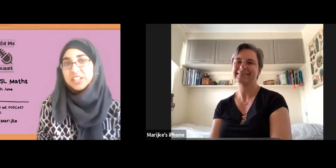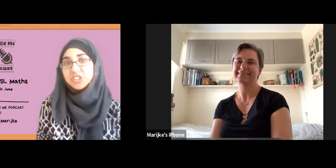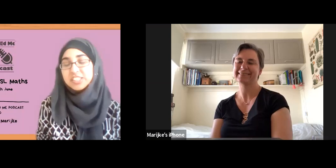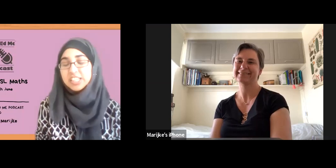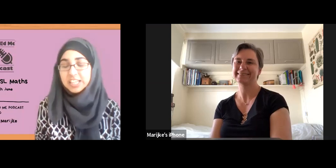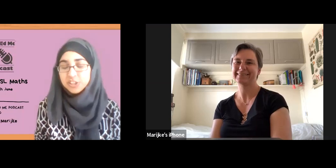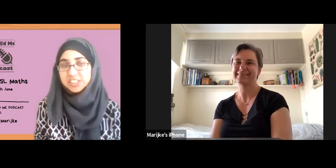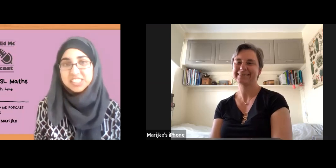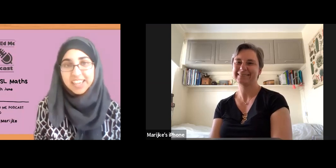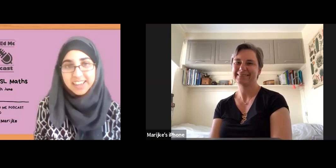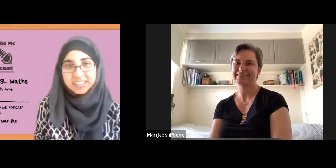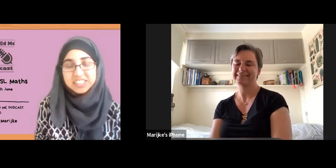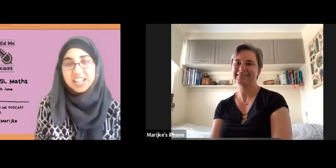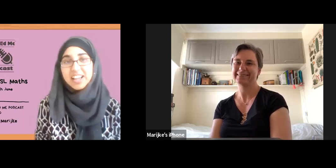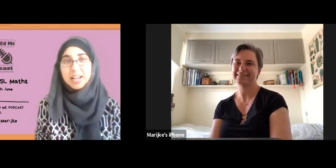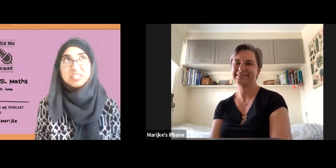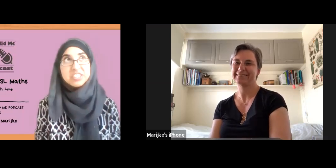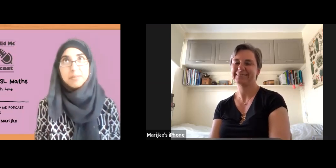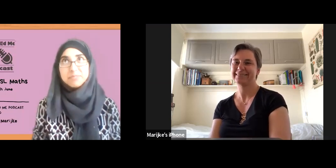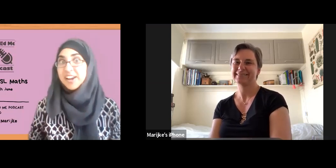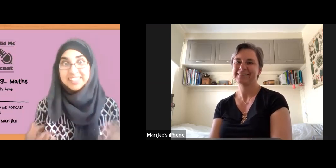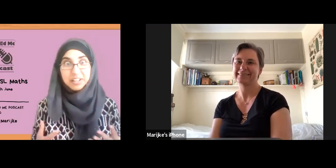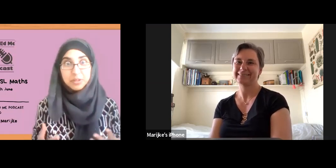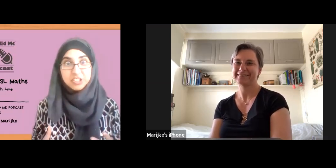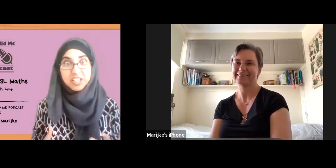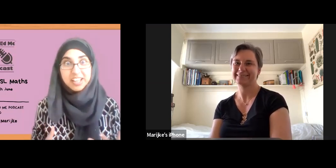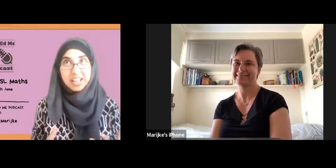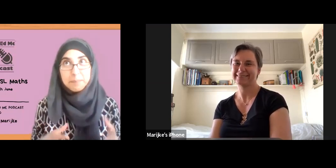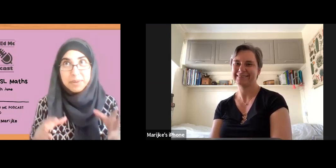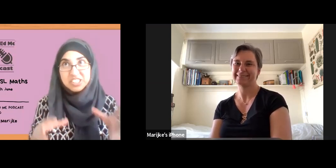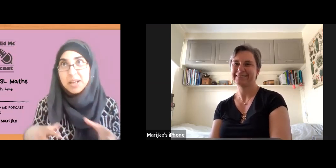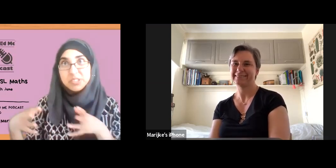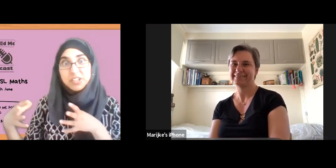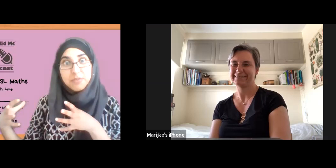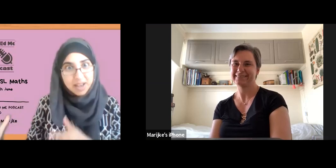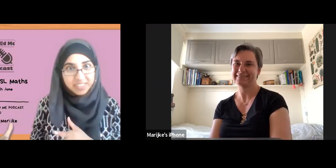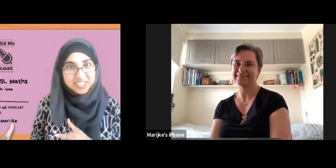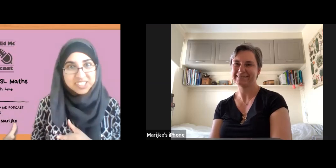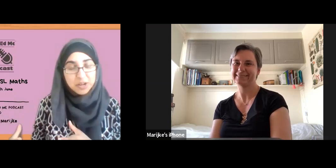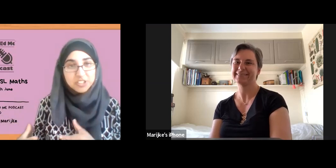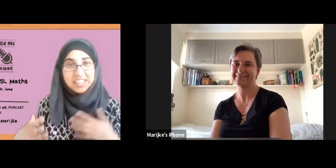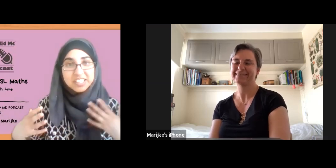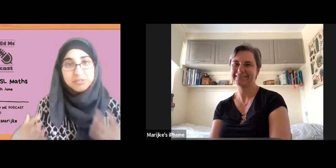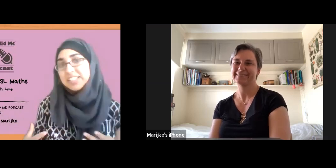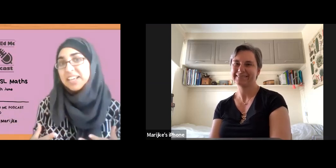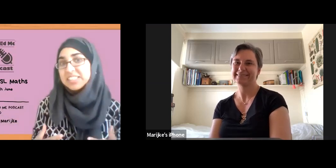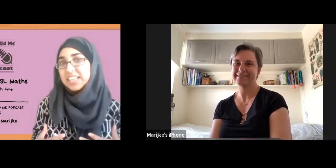she teaches kids sign language, but in terms of maths, which I think is really amazing. And it's